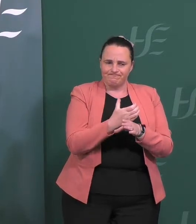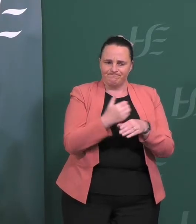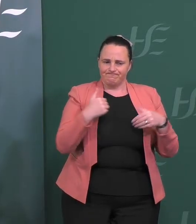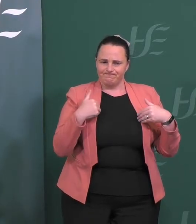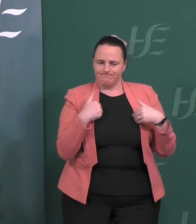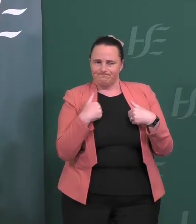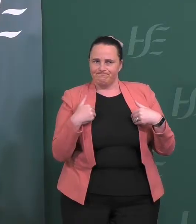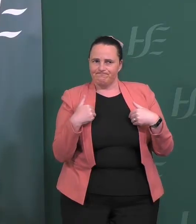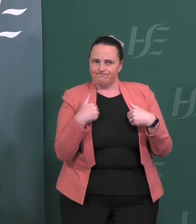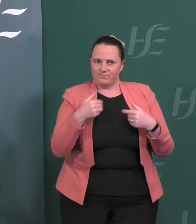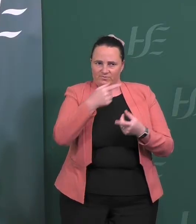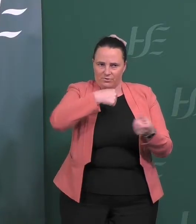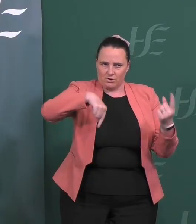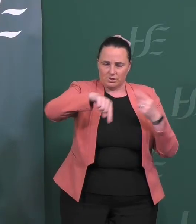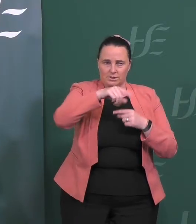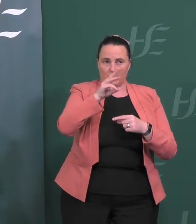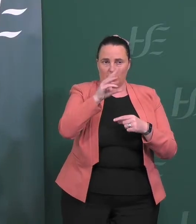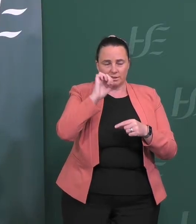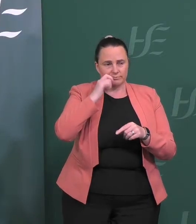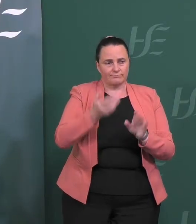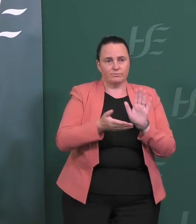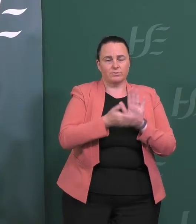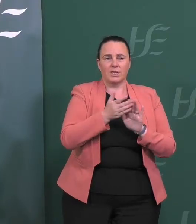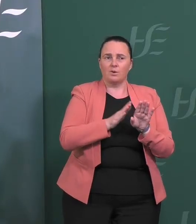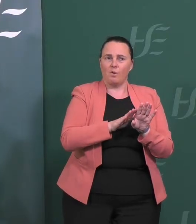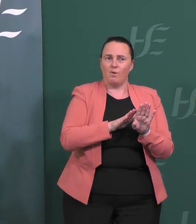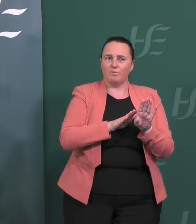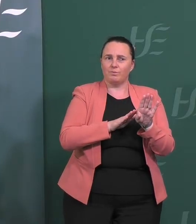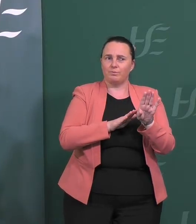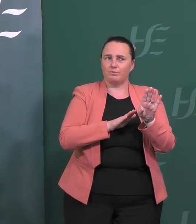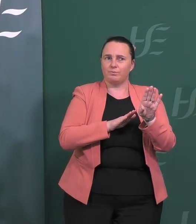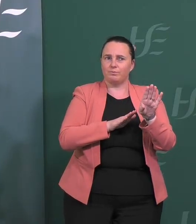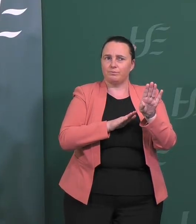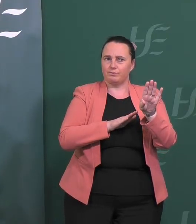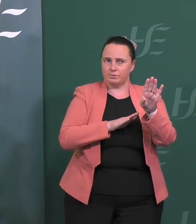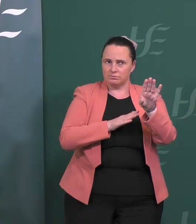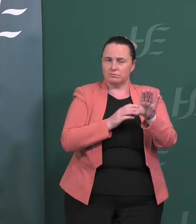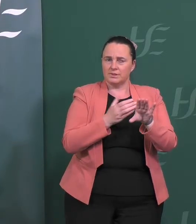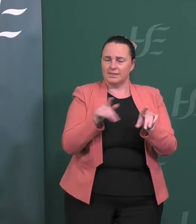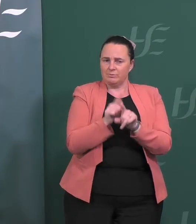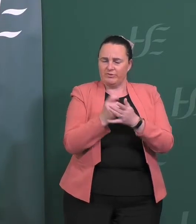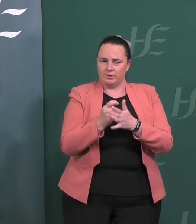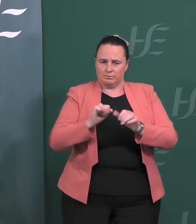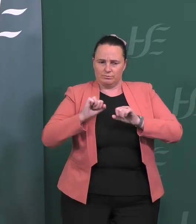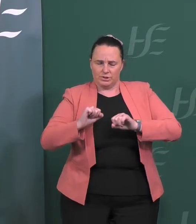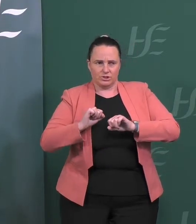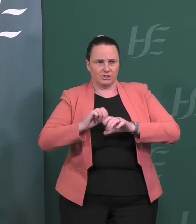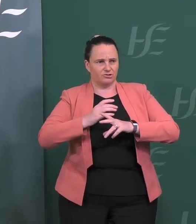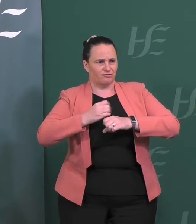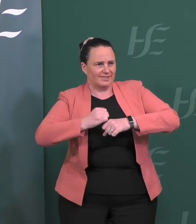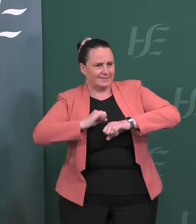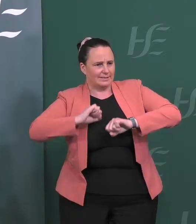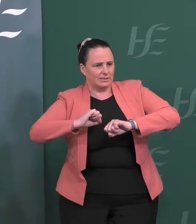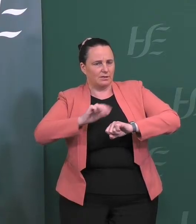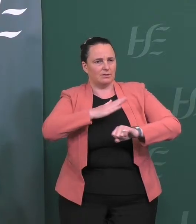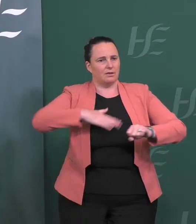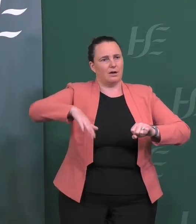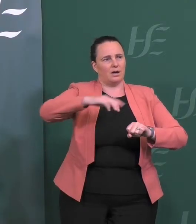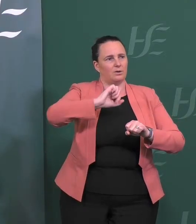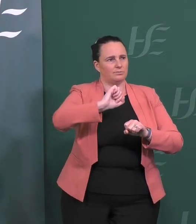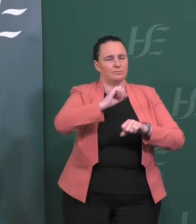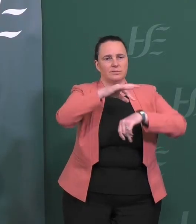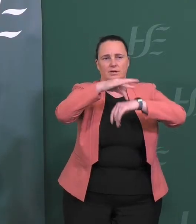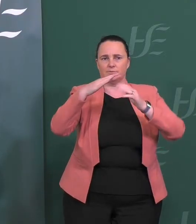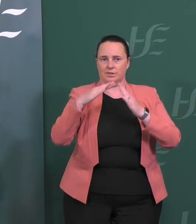us as they continue to rise and rise at a time when we have significant pressures and stress on our hospitals.